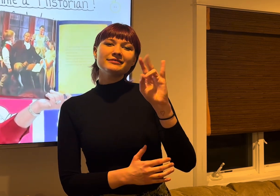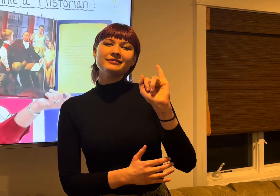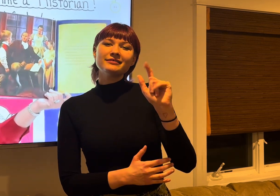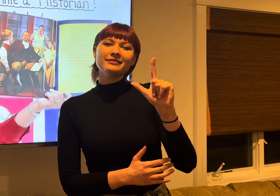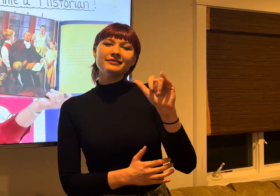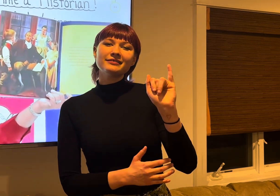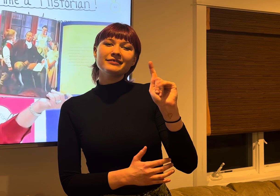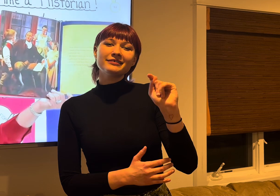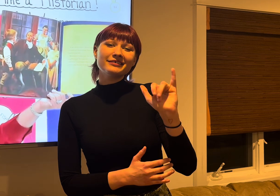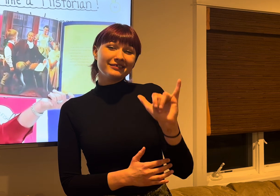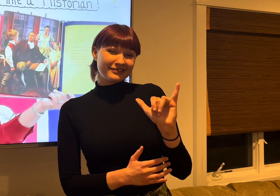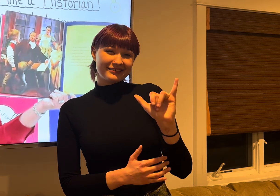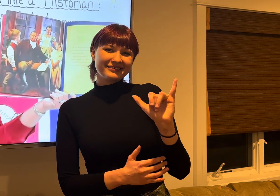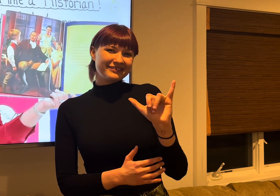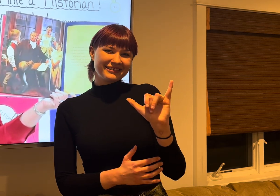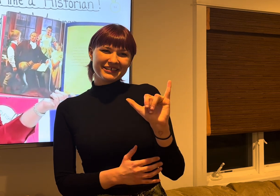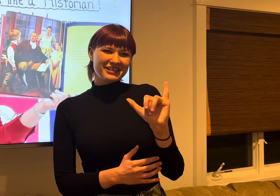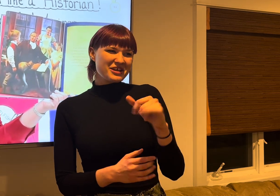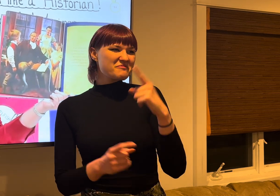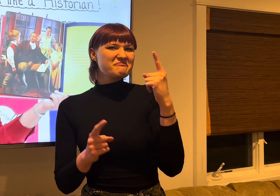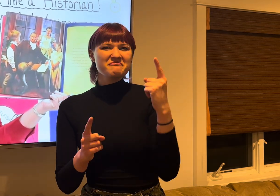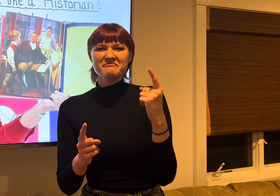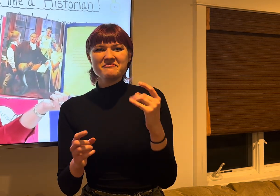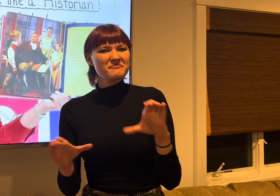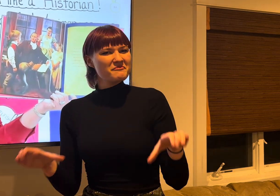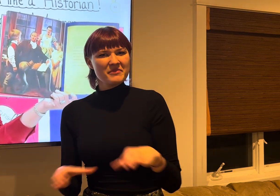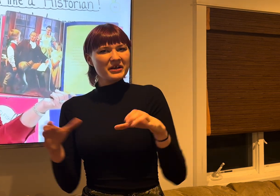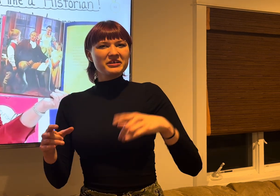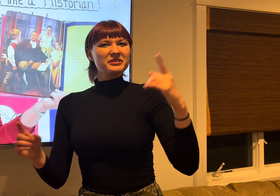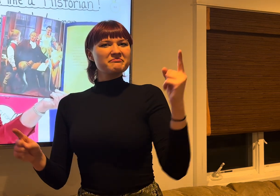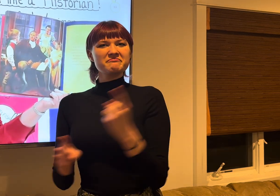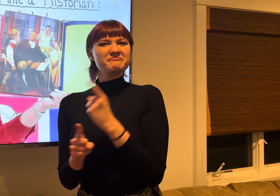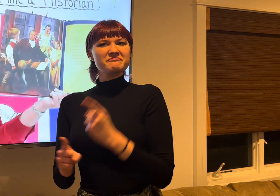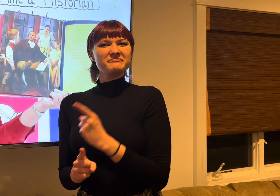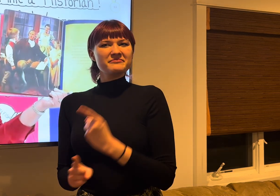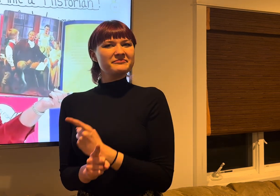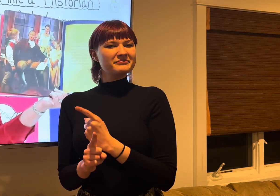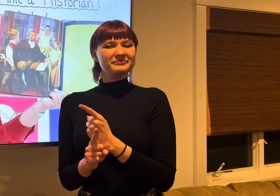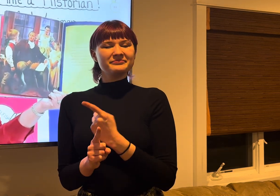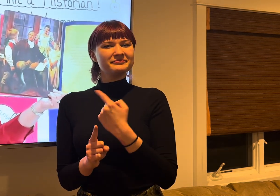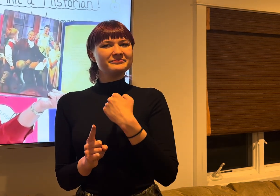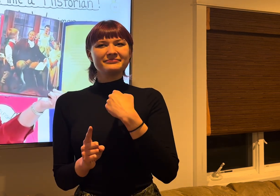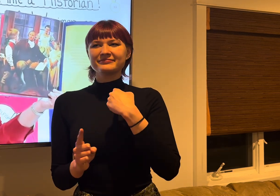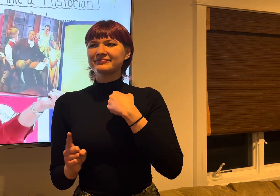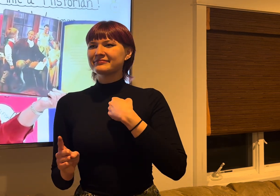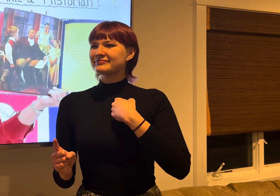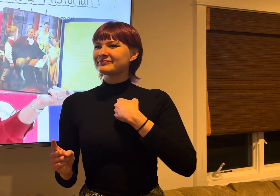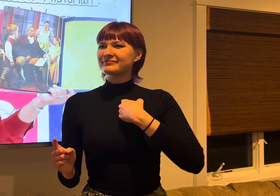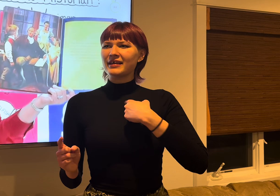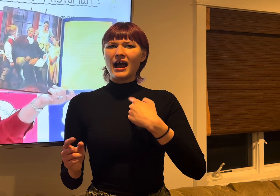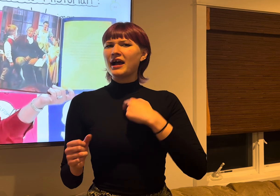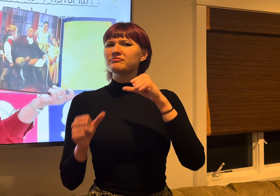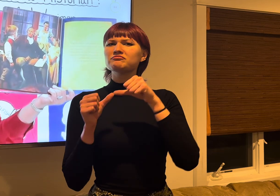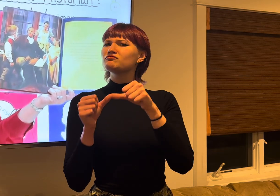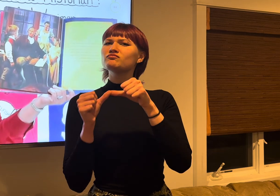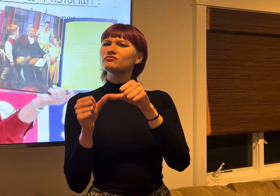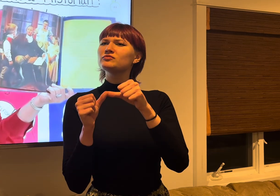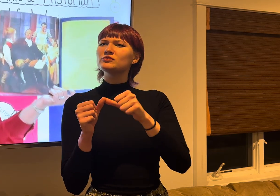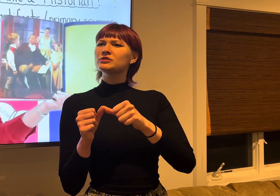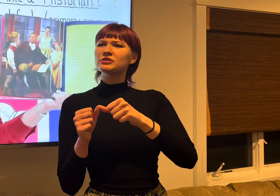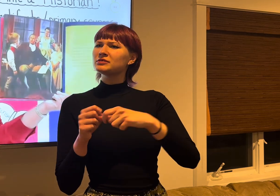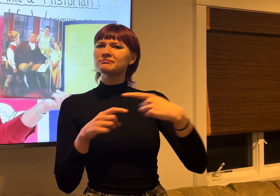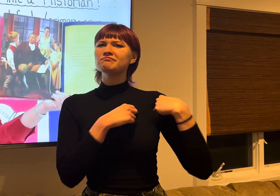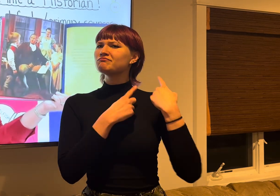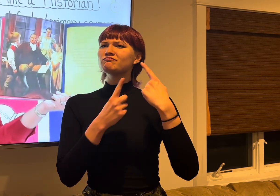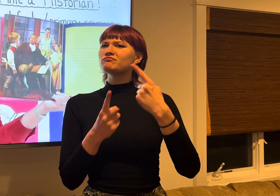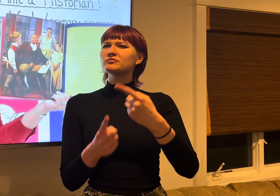tough vocabulary here. There's some tough vocabulary. In your thoughtful logs where it says powerful words and phrases, if